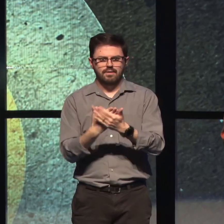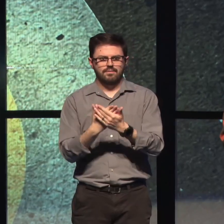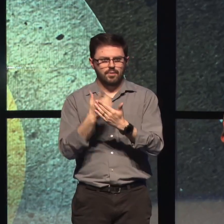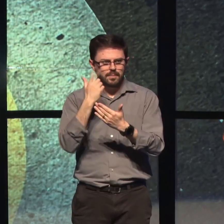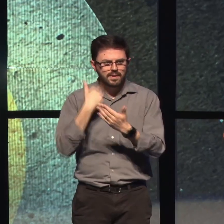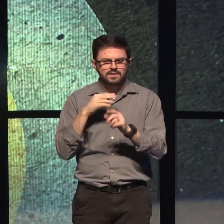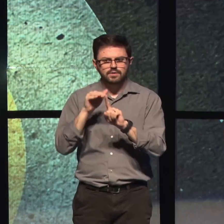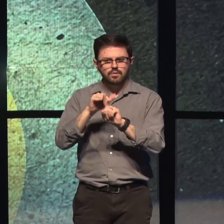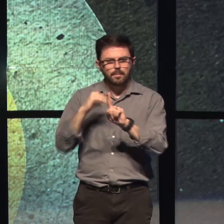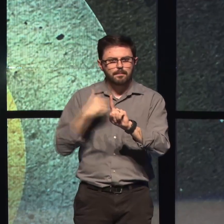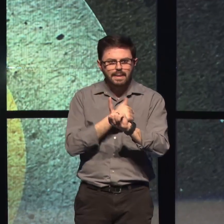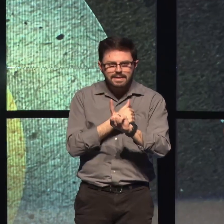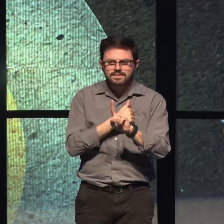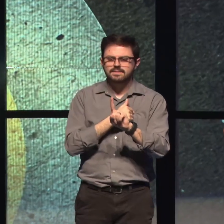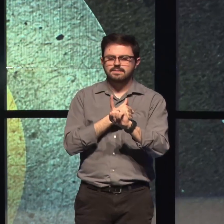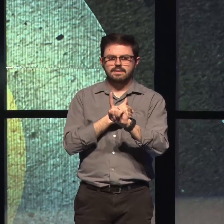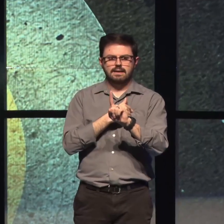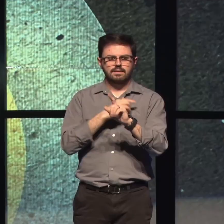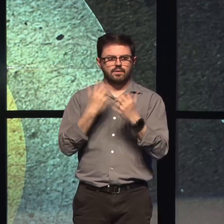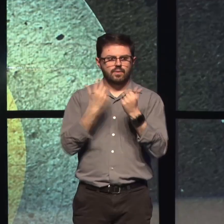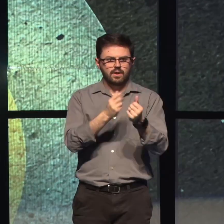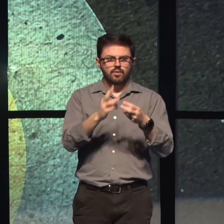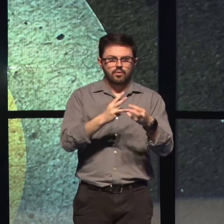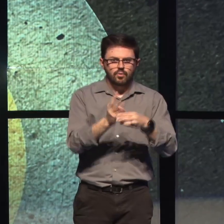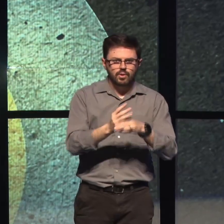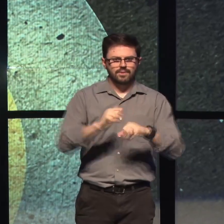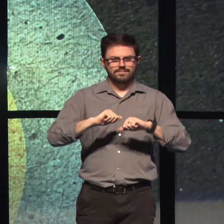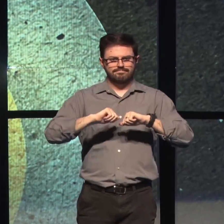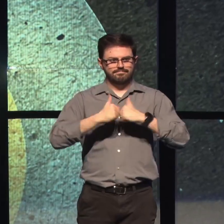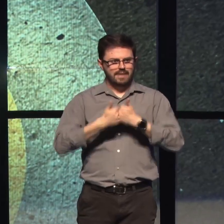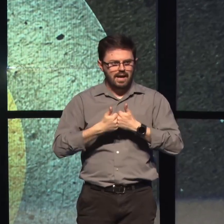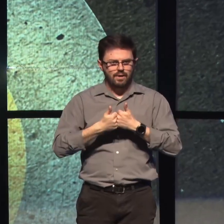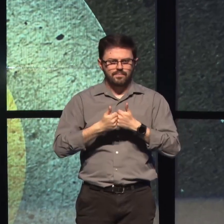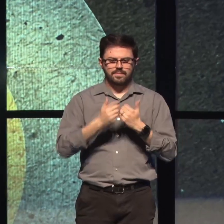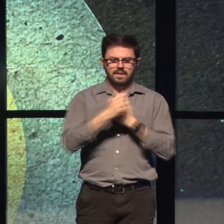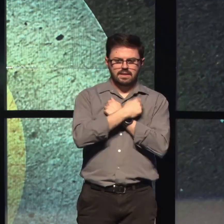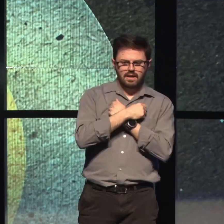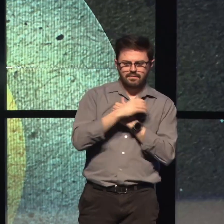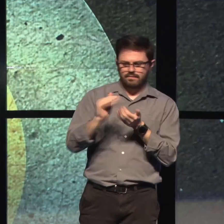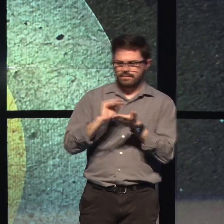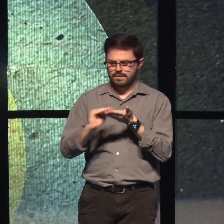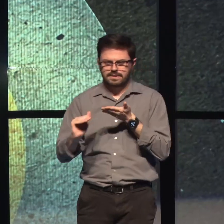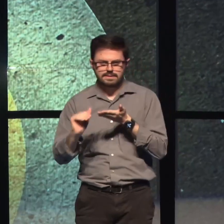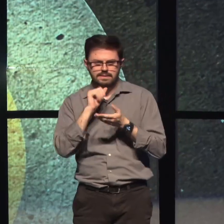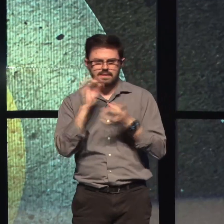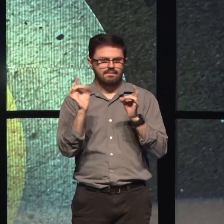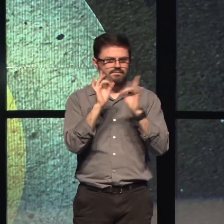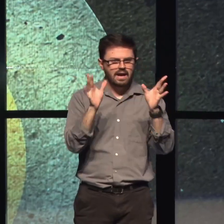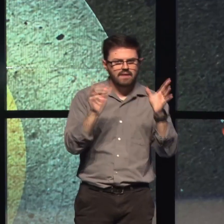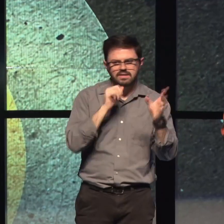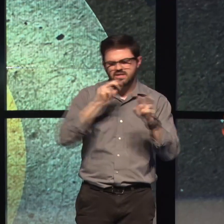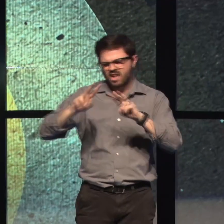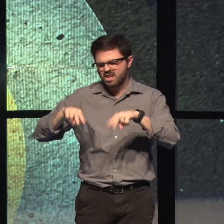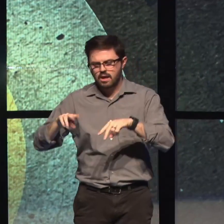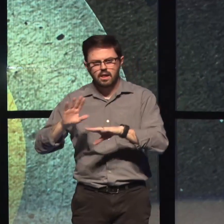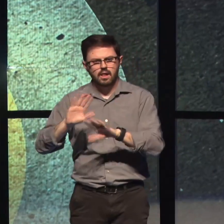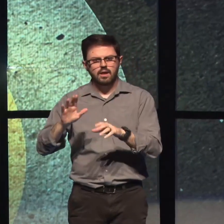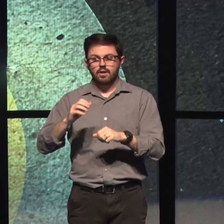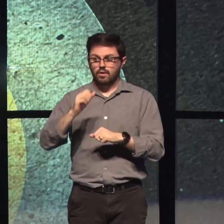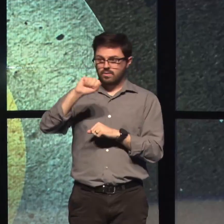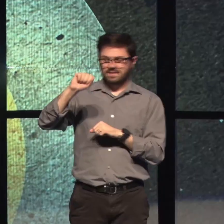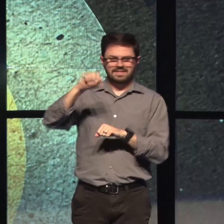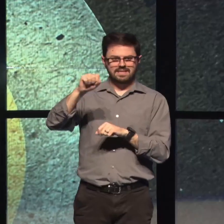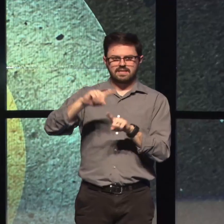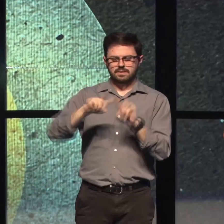is love and forgiveness, not judgment, not condemnation, not violence. Resistance, yes,